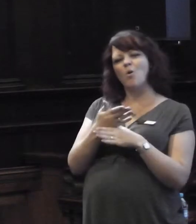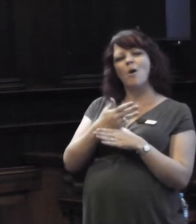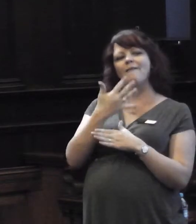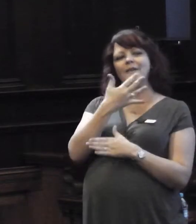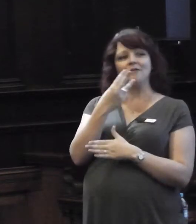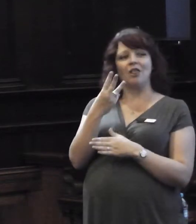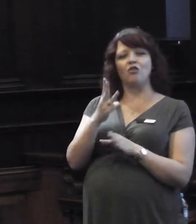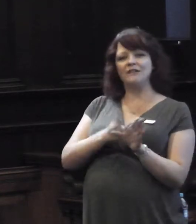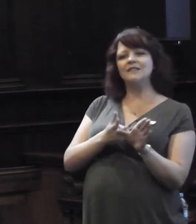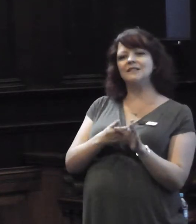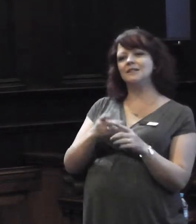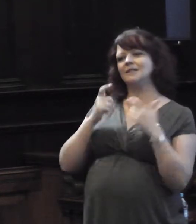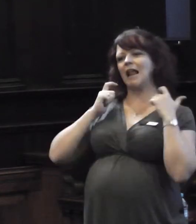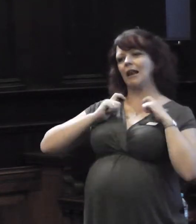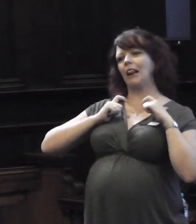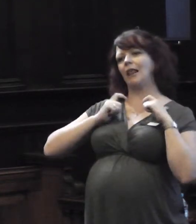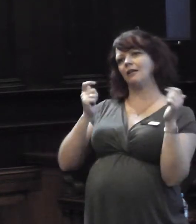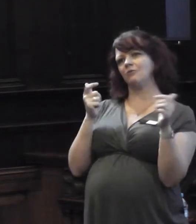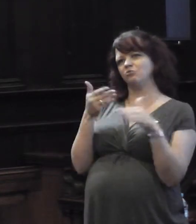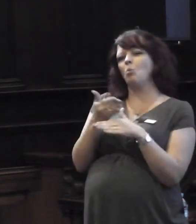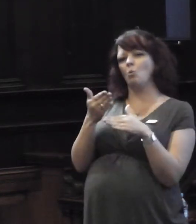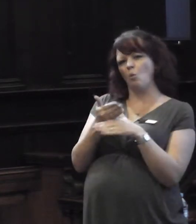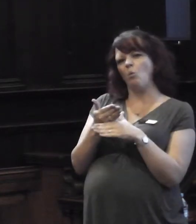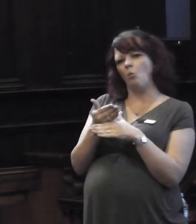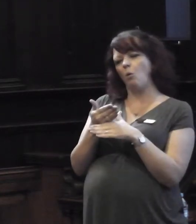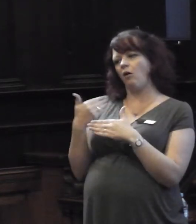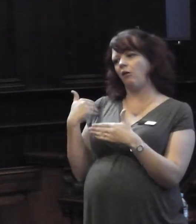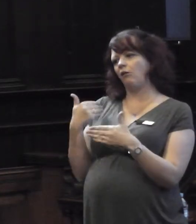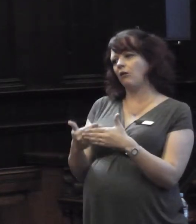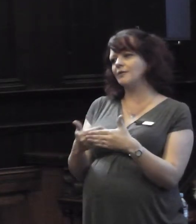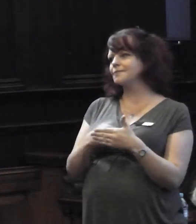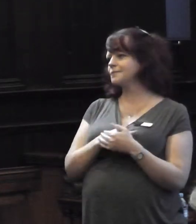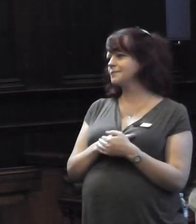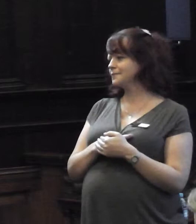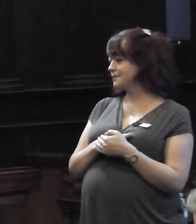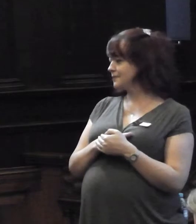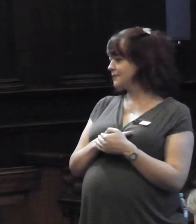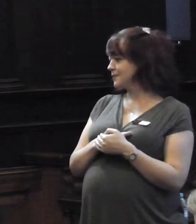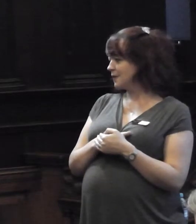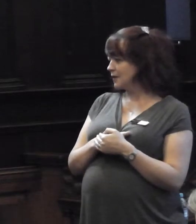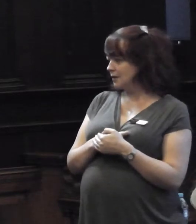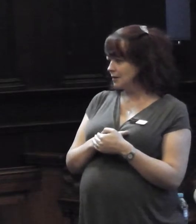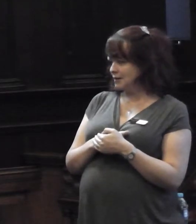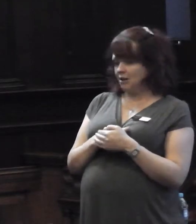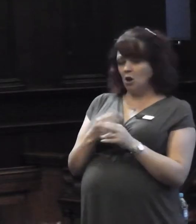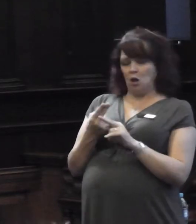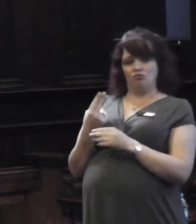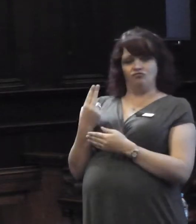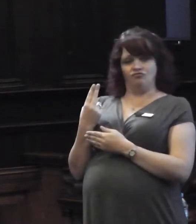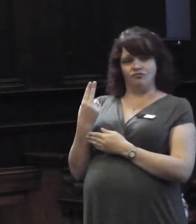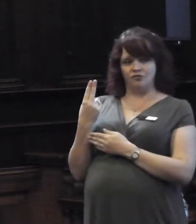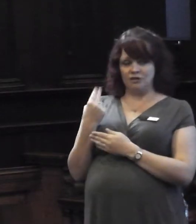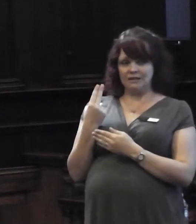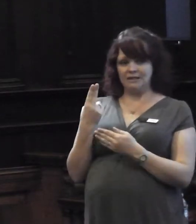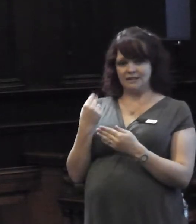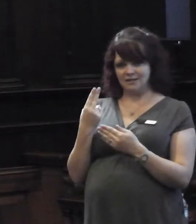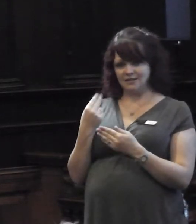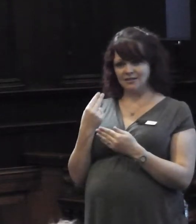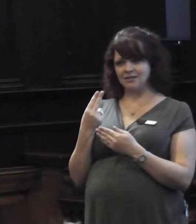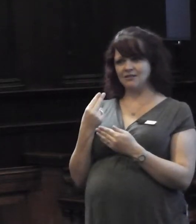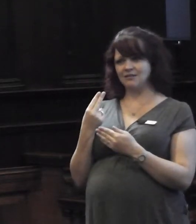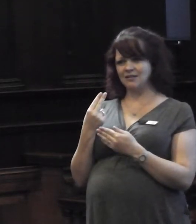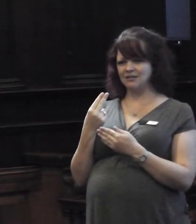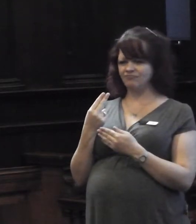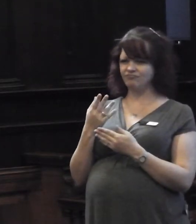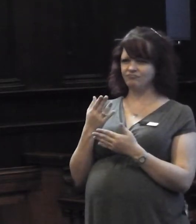legal practice in one shape, form or another. Now, in recent years, particularly since the